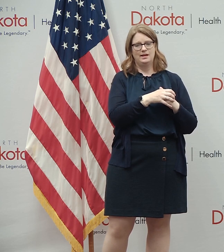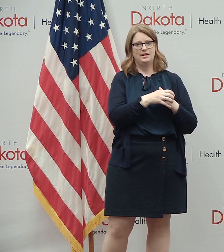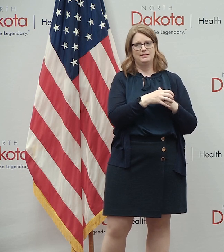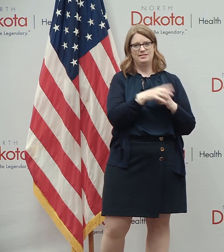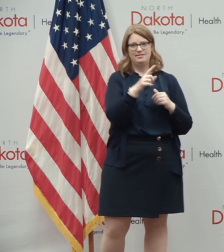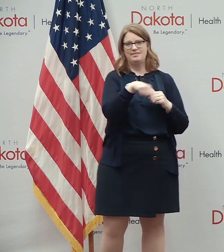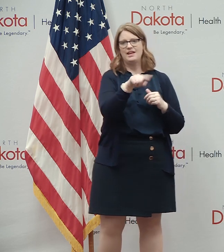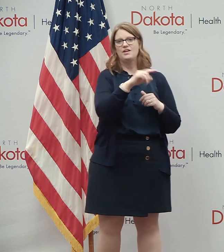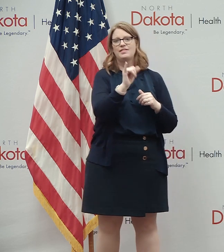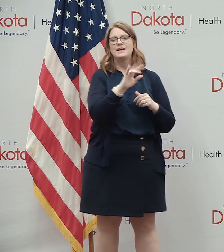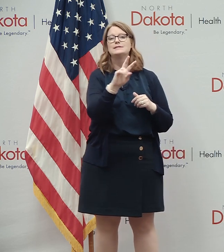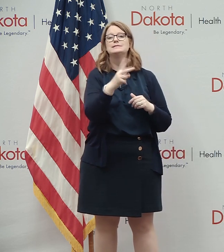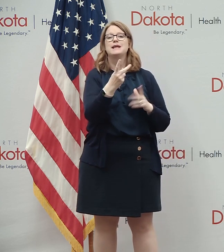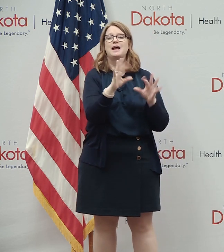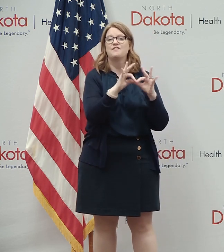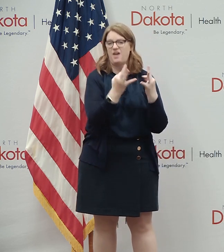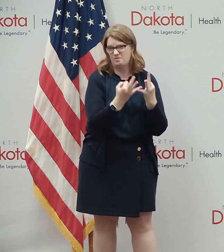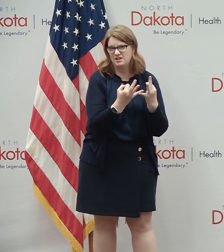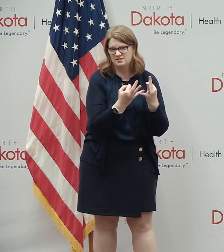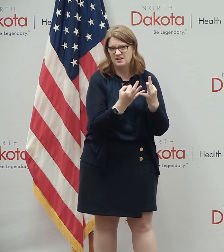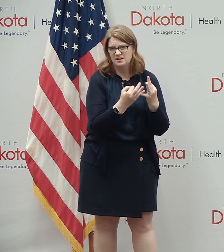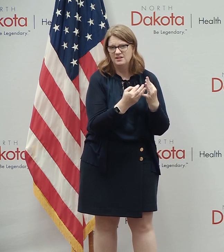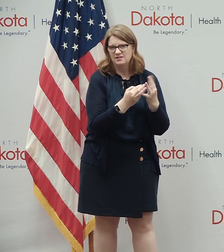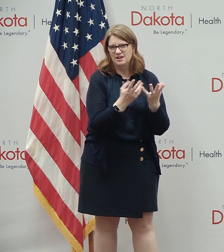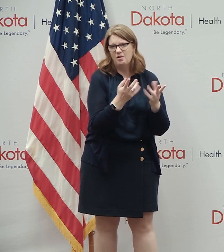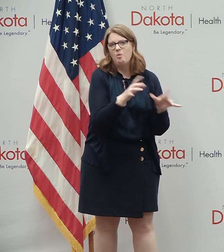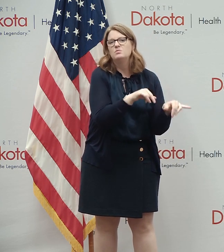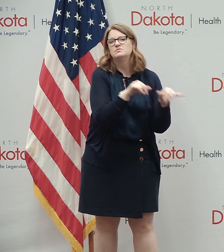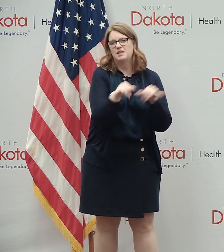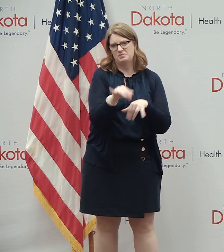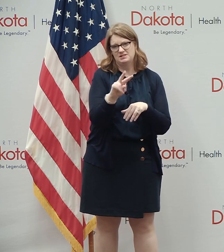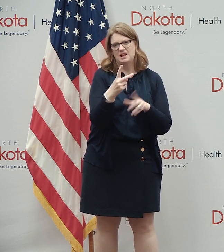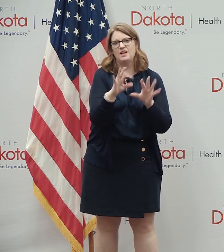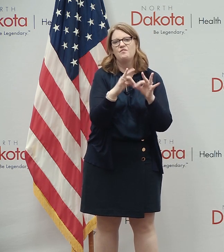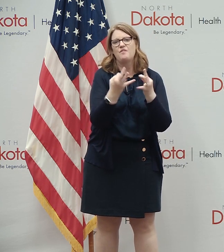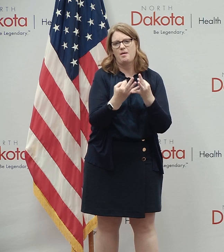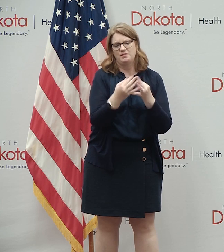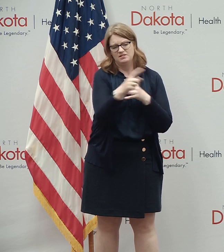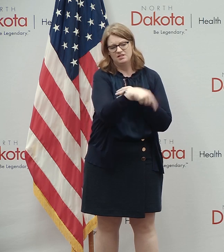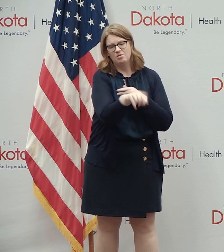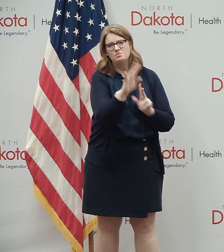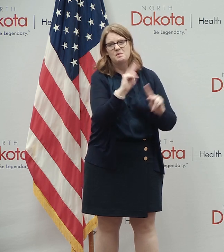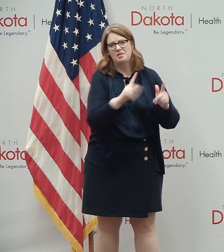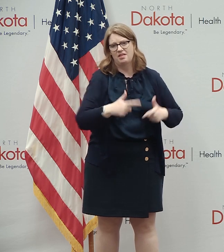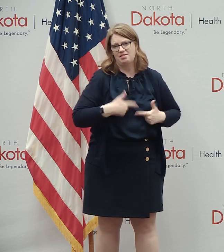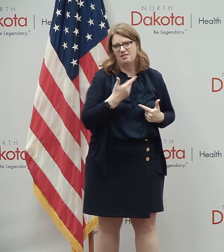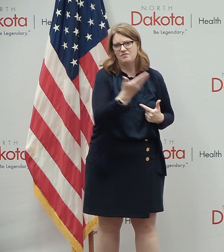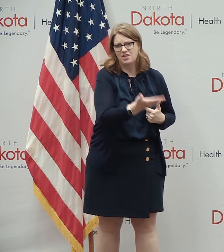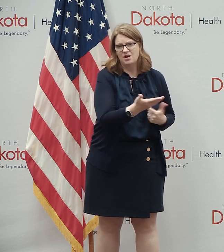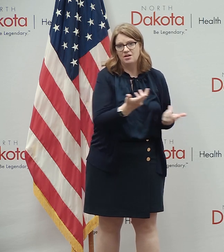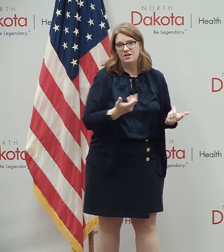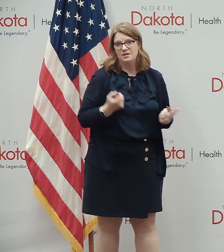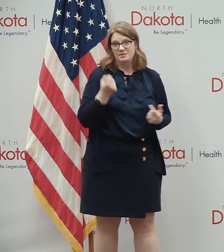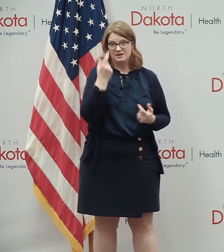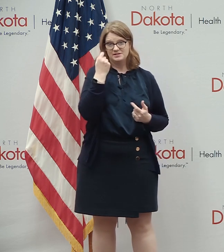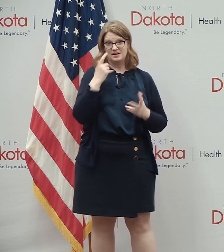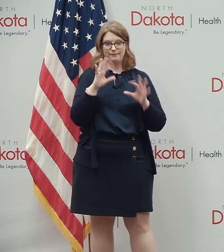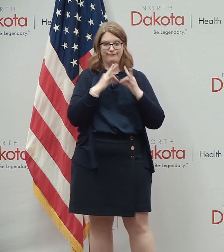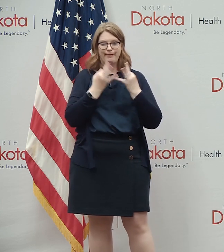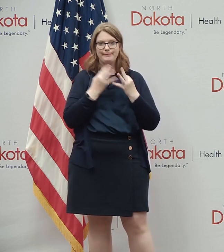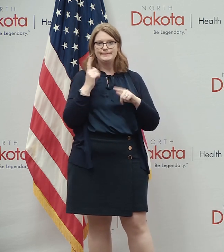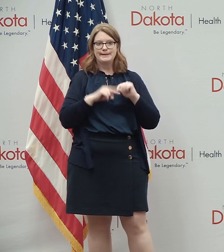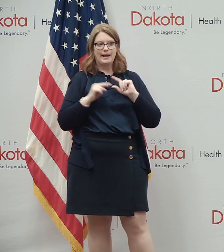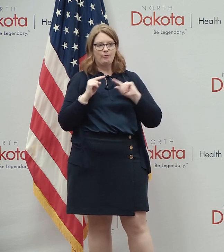cases, acting as second families, particularly during this time frame when families have not been able to